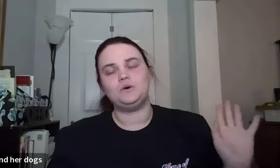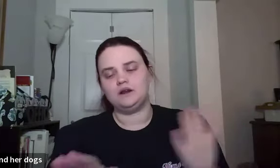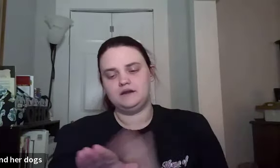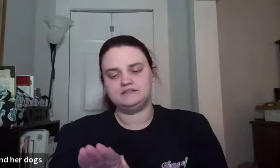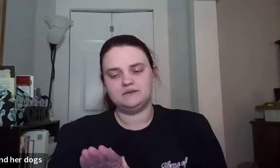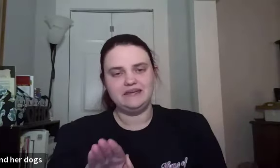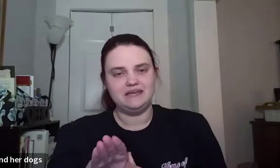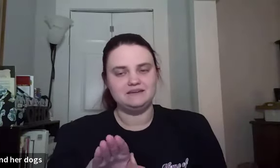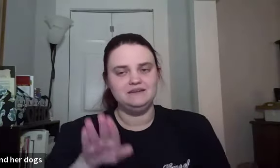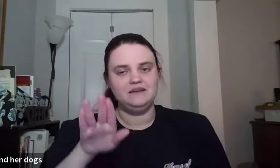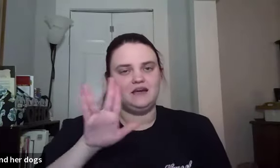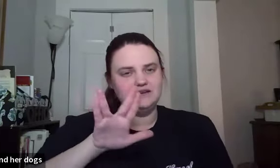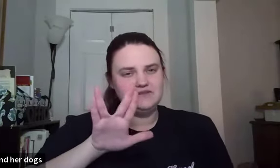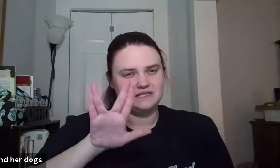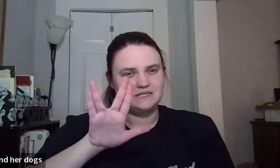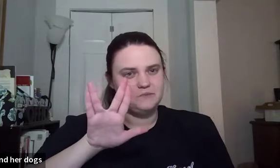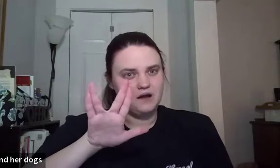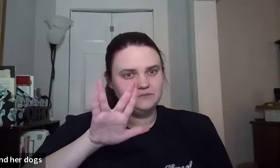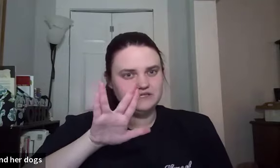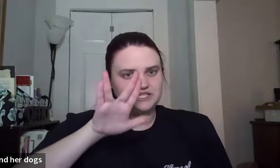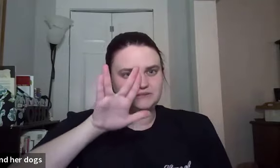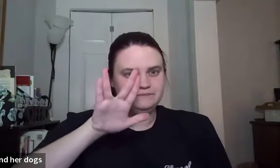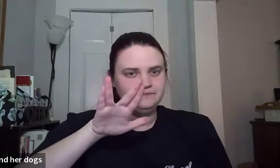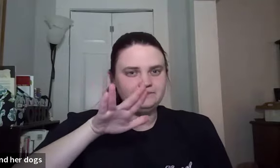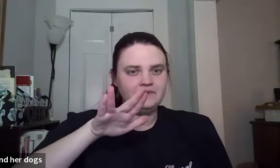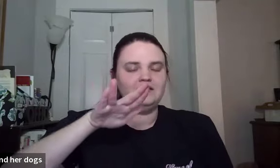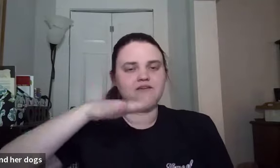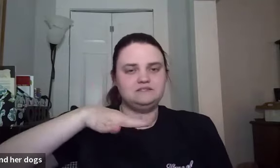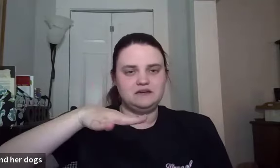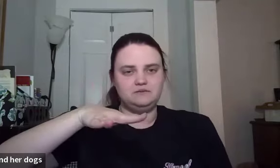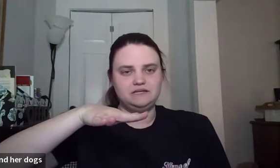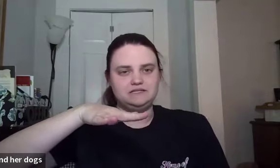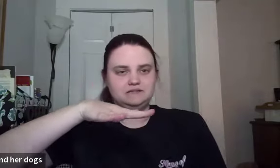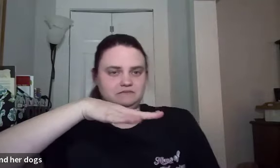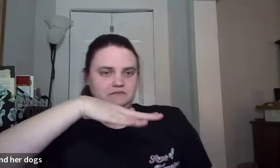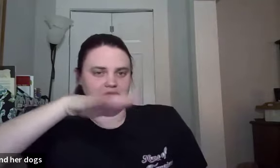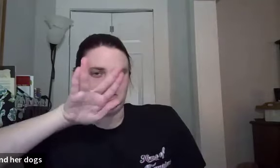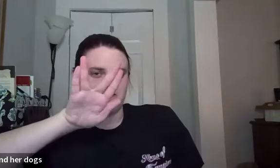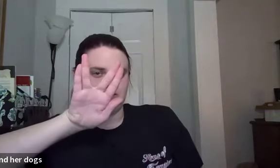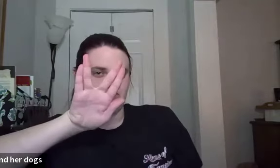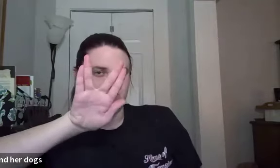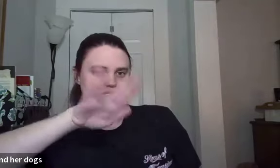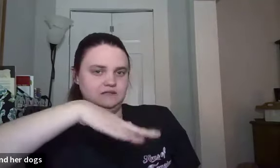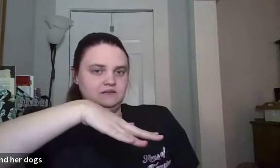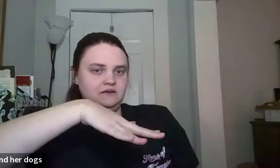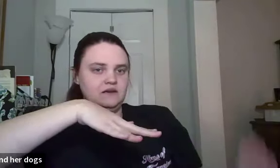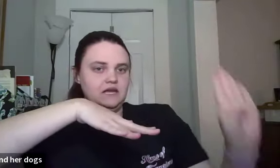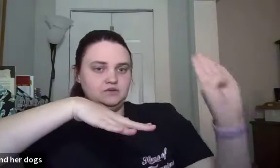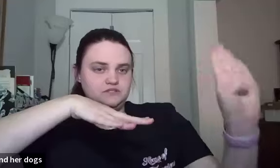your non-dominant hand kind of in that Spock position, sideways like this, if you see, and your